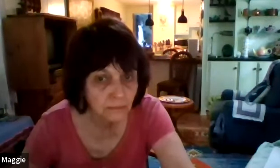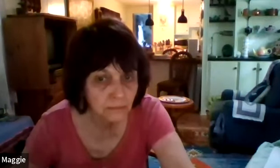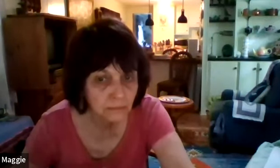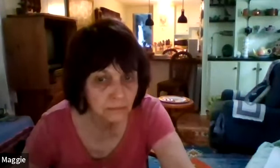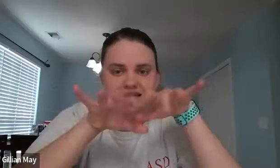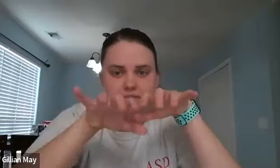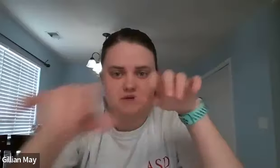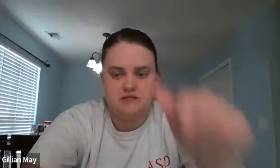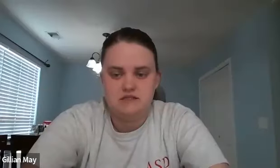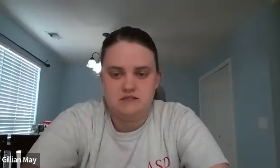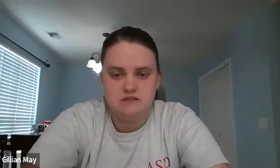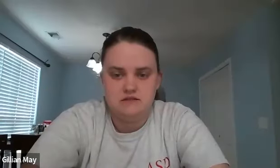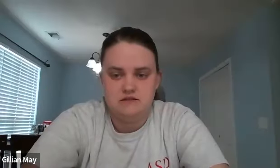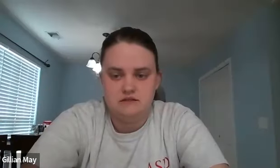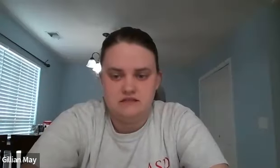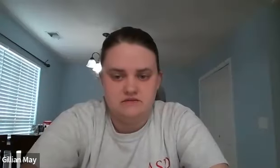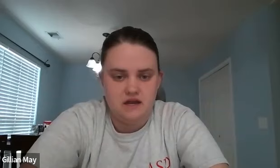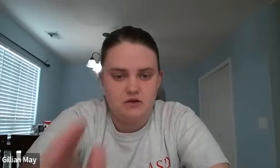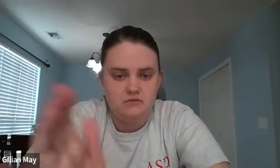I'm going to type it and see if that helps.